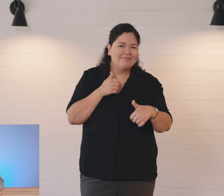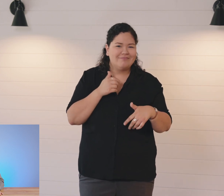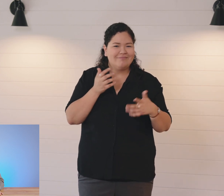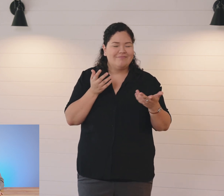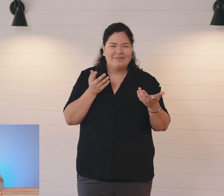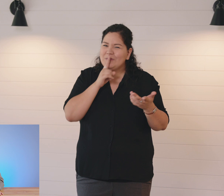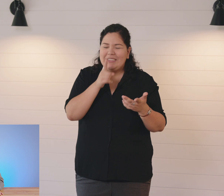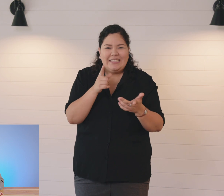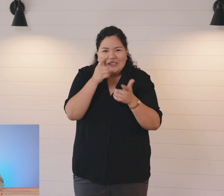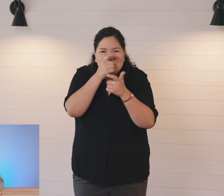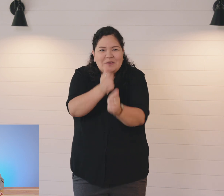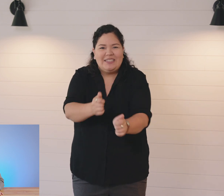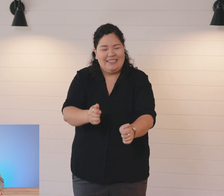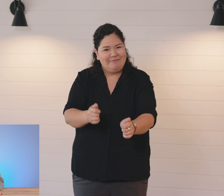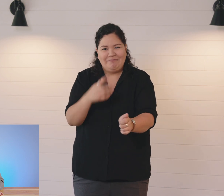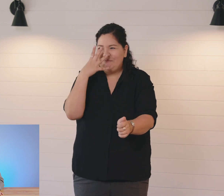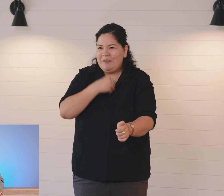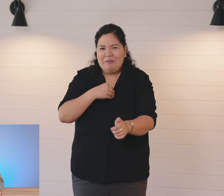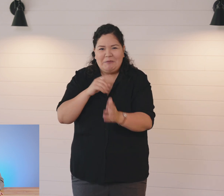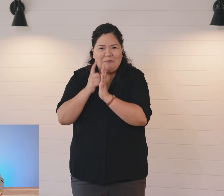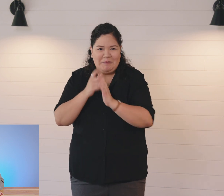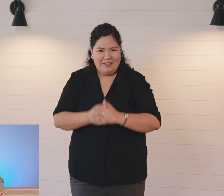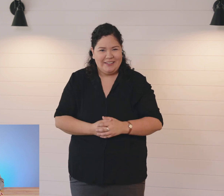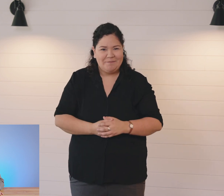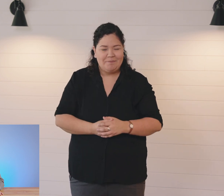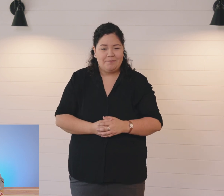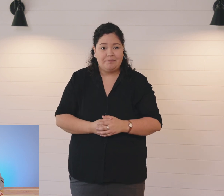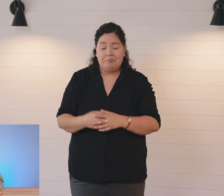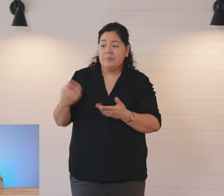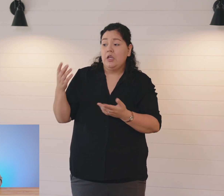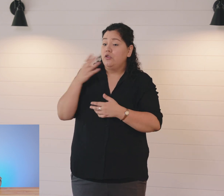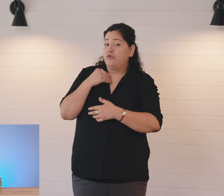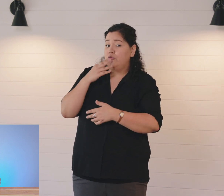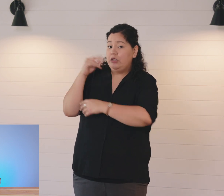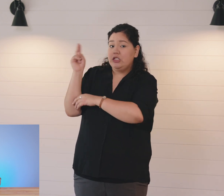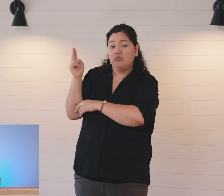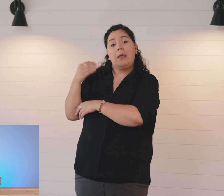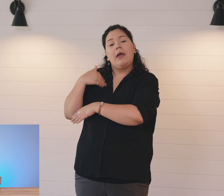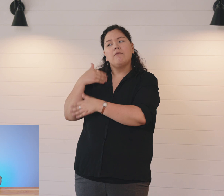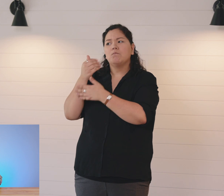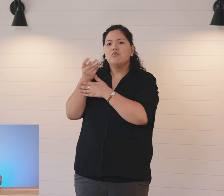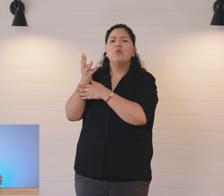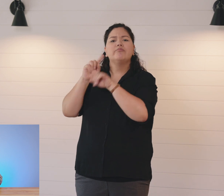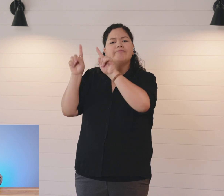What a delicious turn of events. You know, the Jewish history includes some